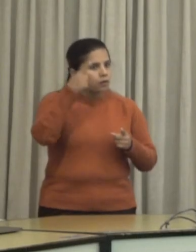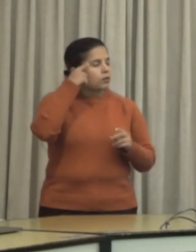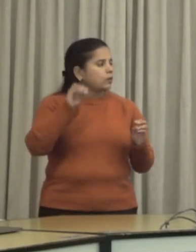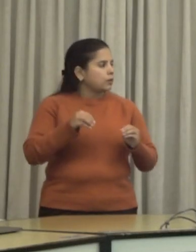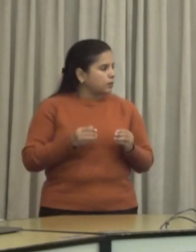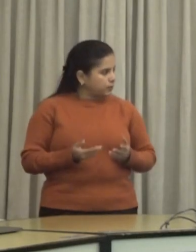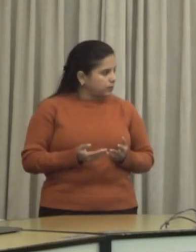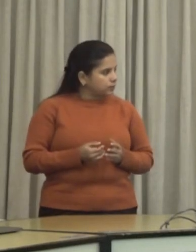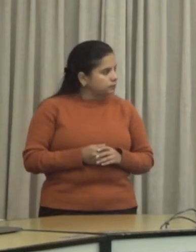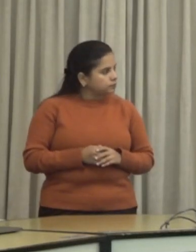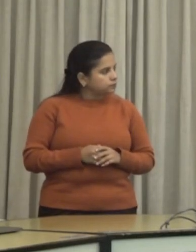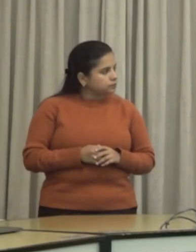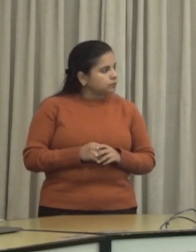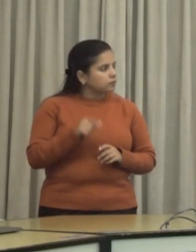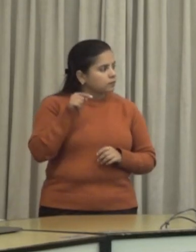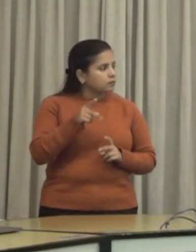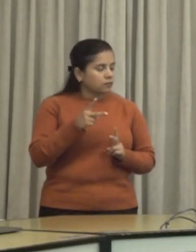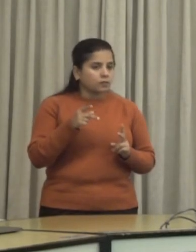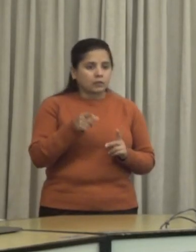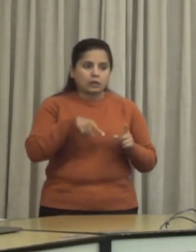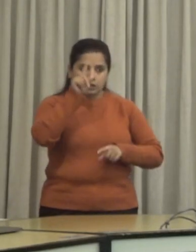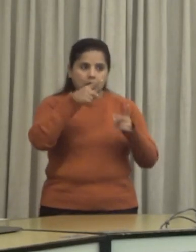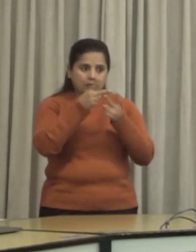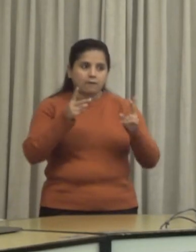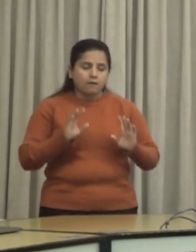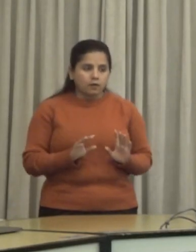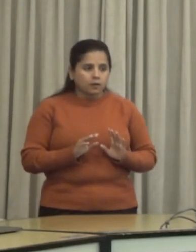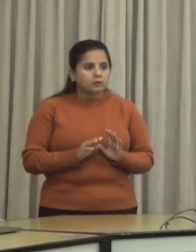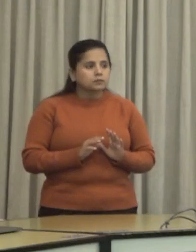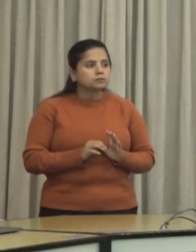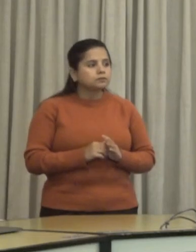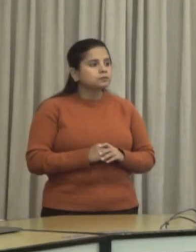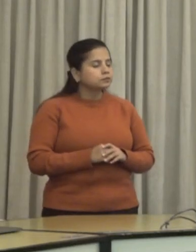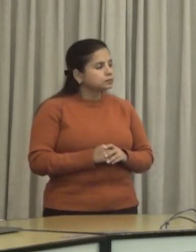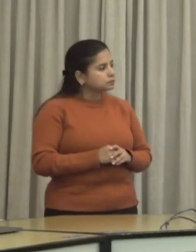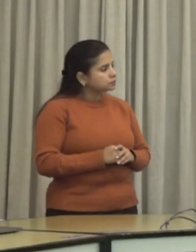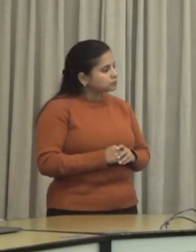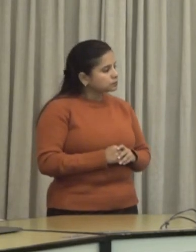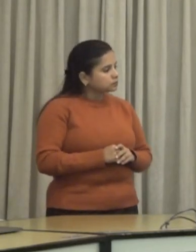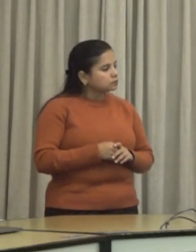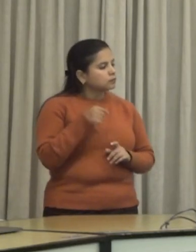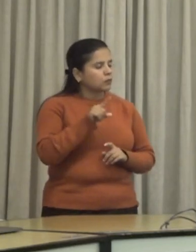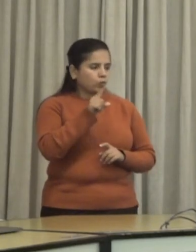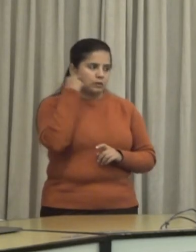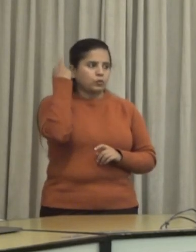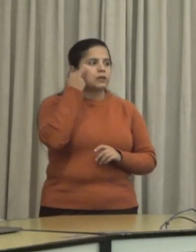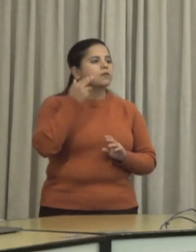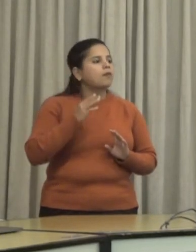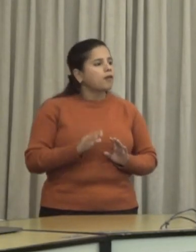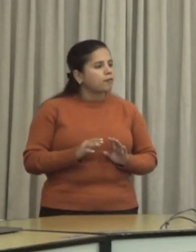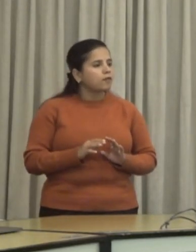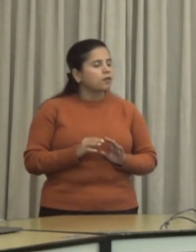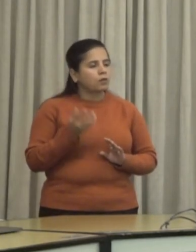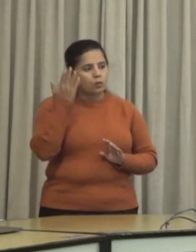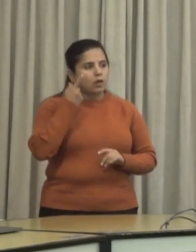applicable, okay? That is a bit variable. And that is one reason why